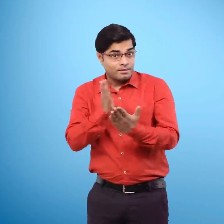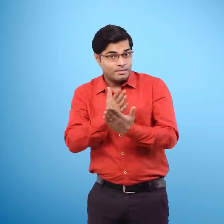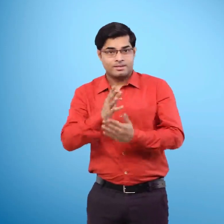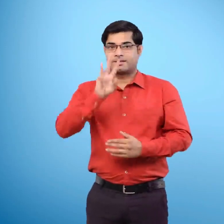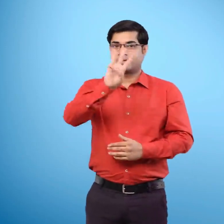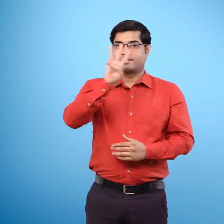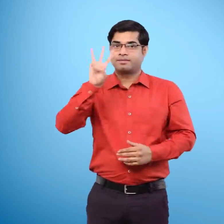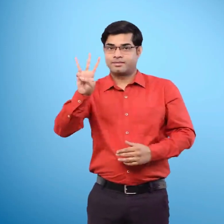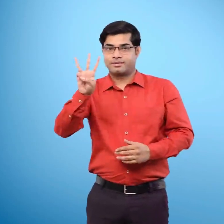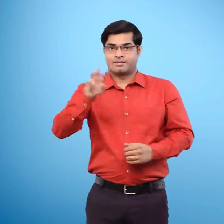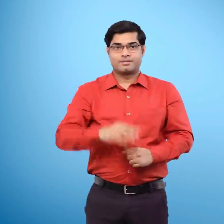Page number 33.